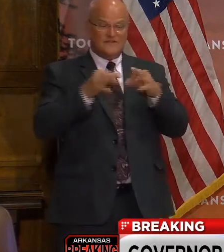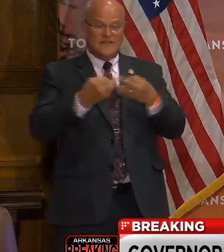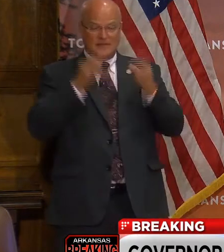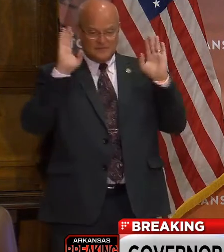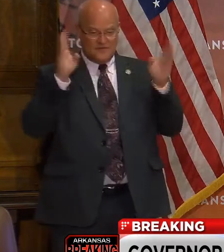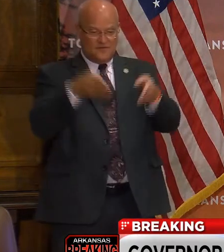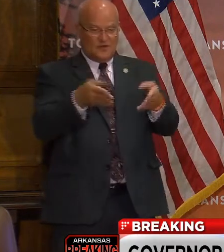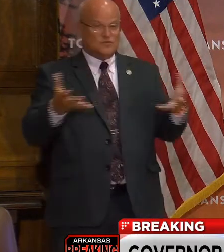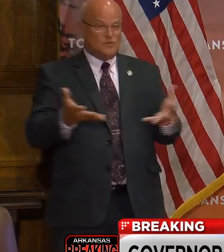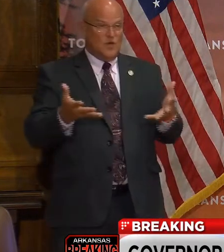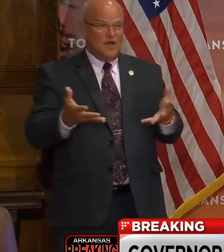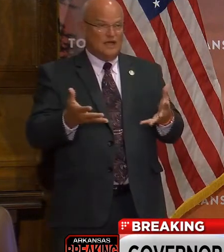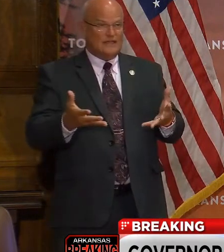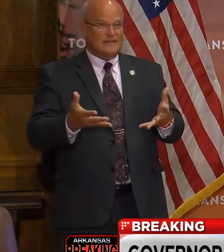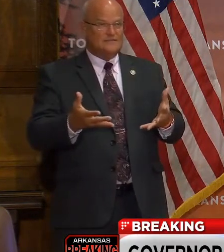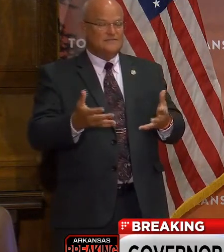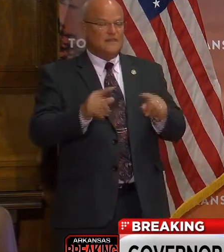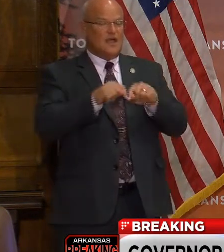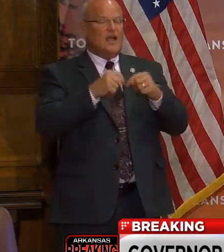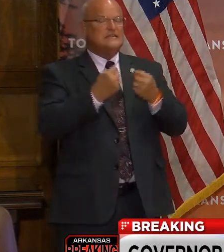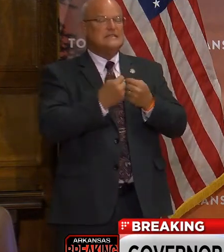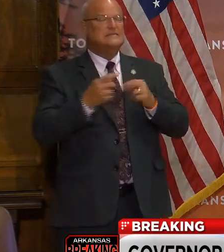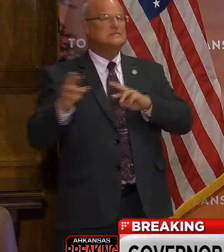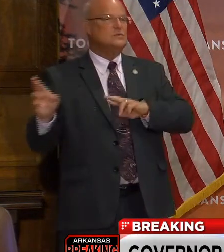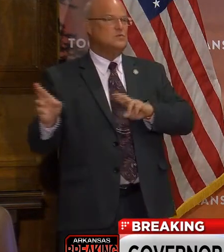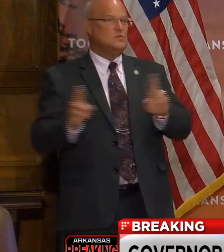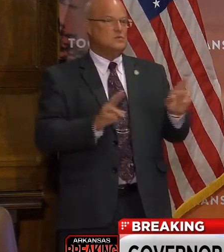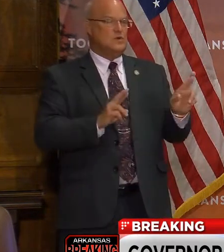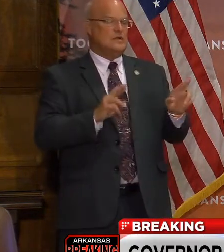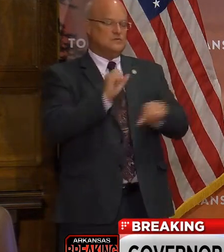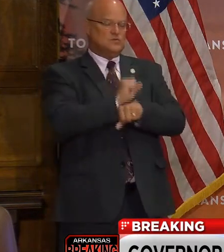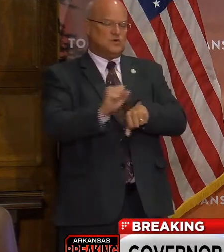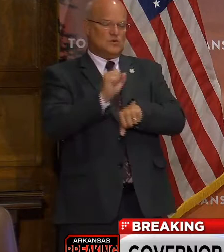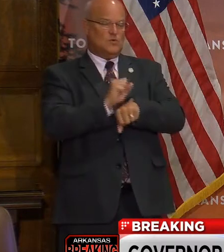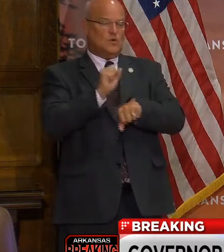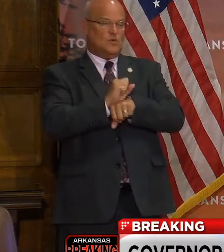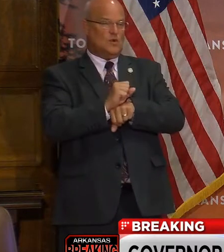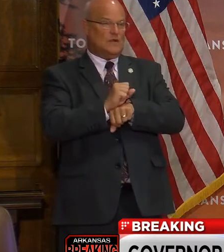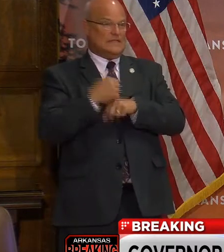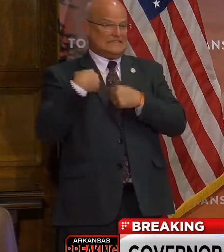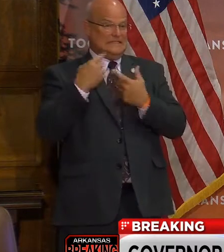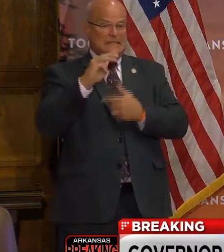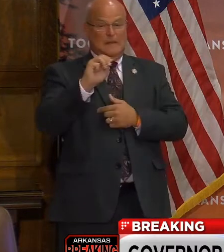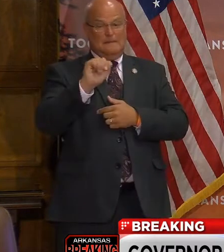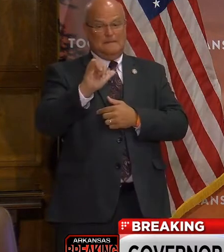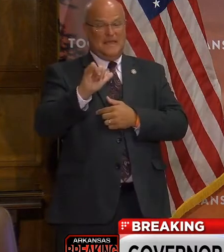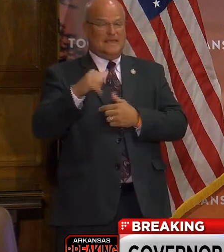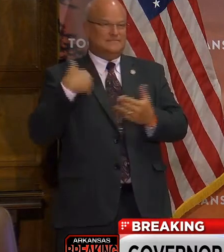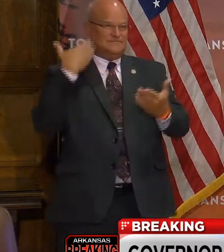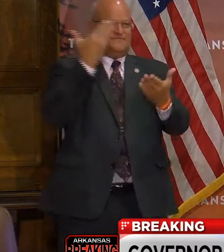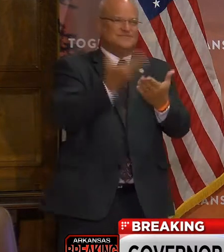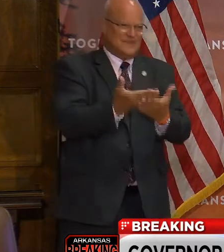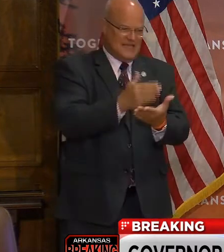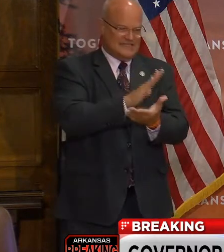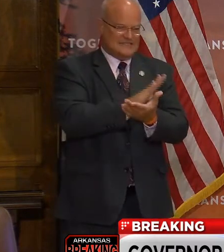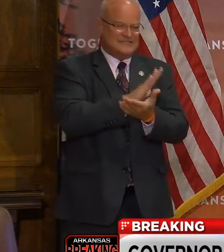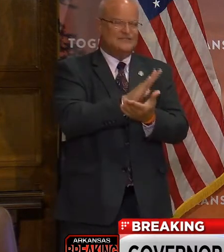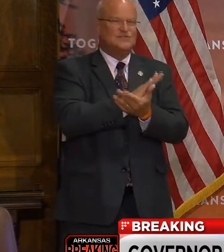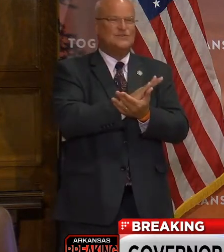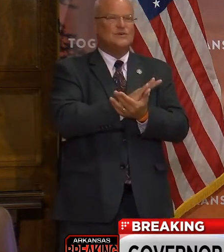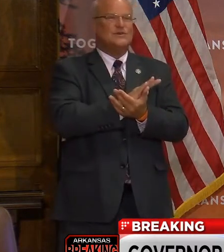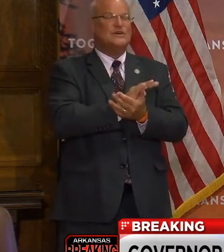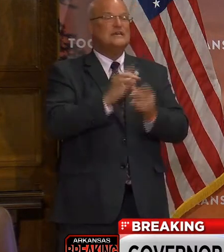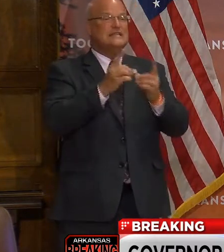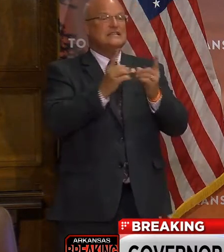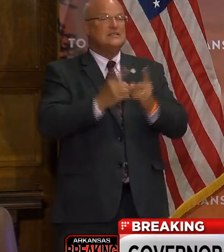focus on. Our team has been planning since May for the safest way to return to the classrooms in the fall. Like districts